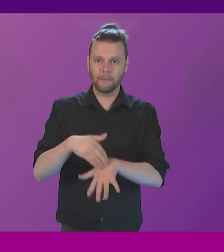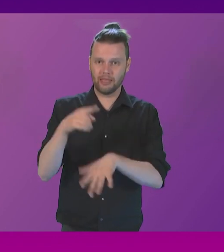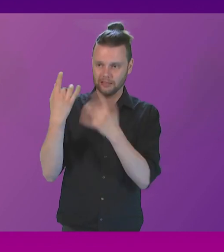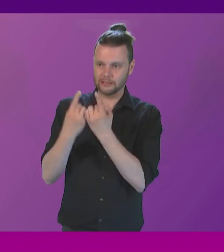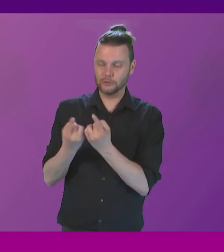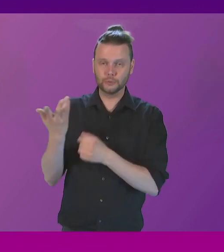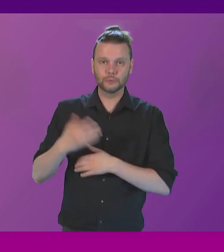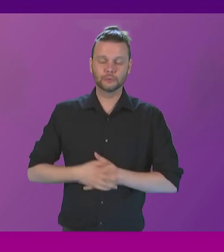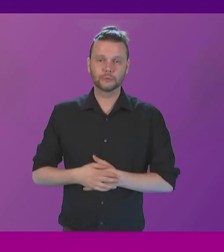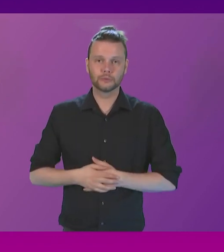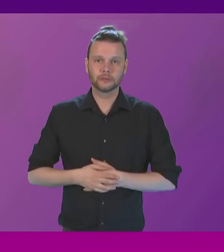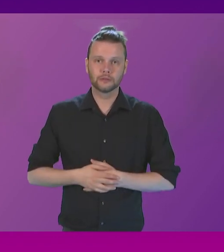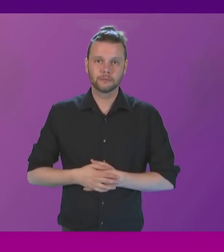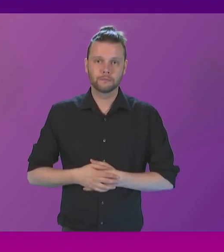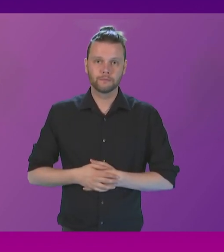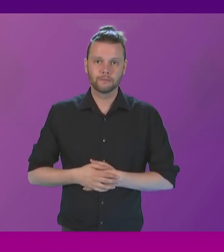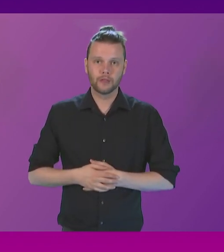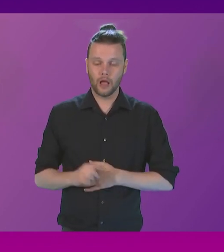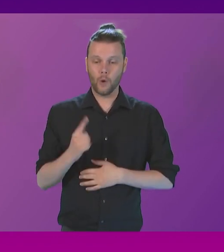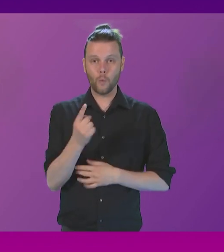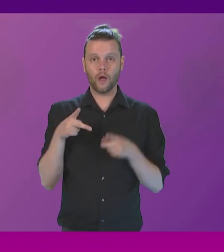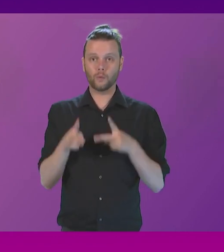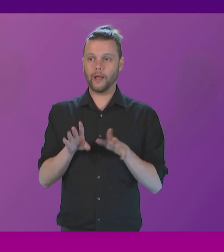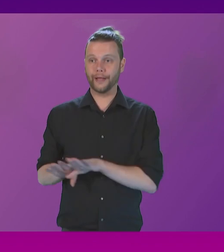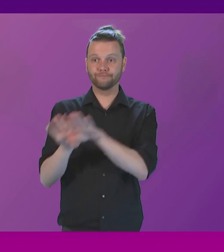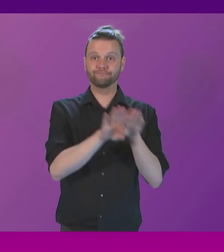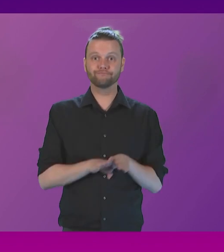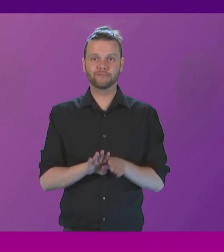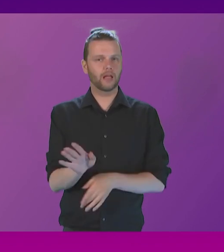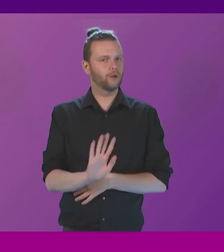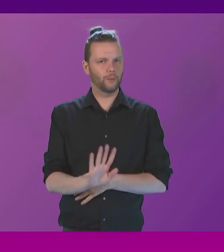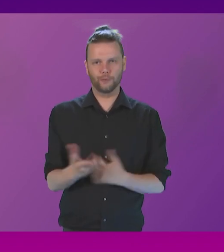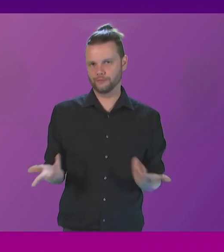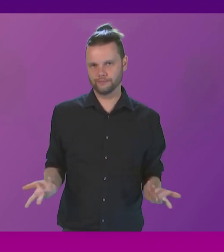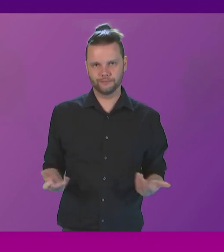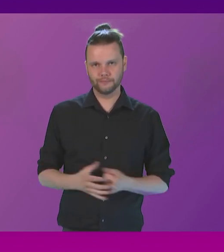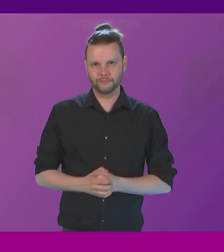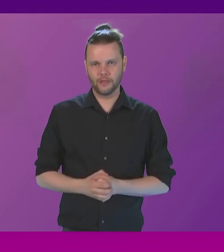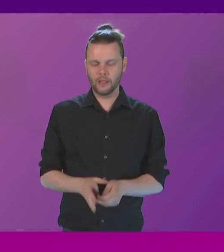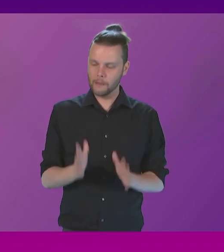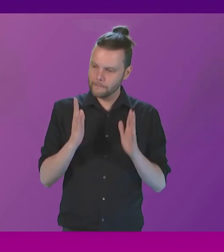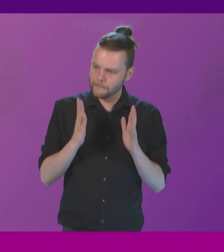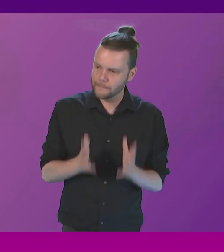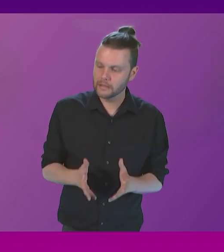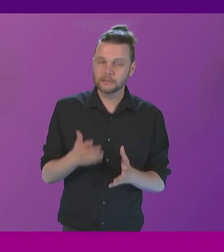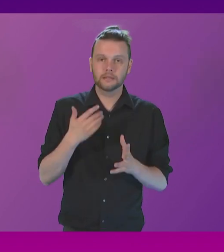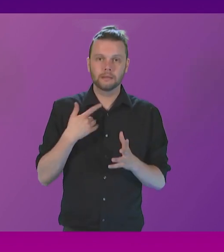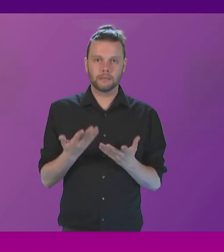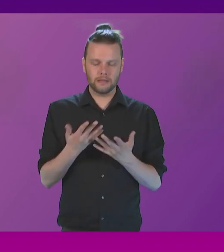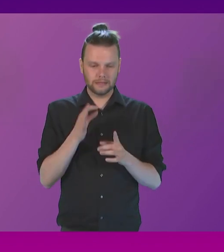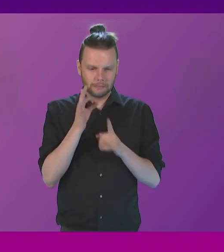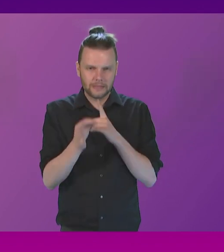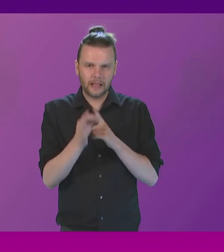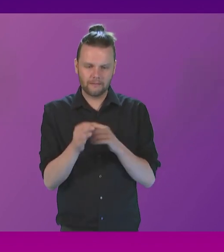issue. A one-size approach will not fit all. There must be multi-agency tailored